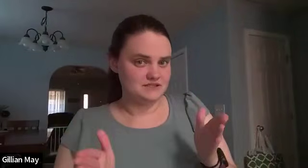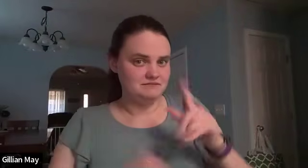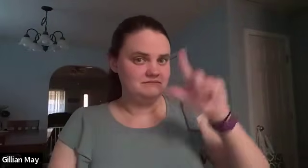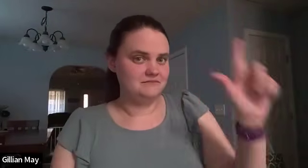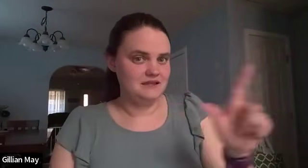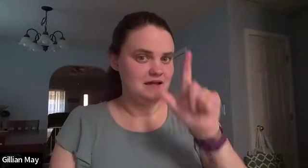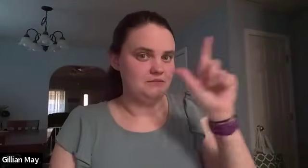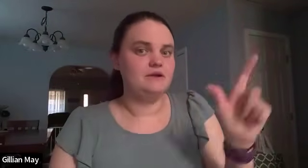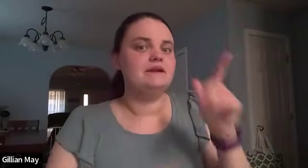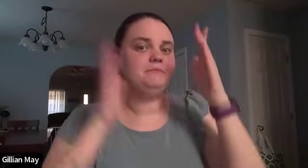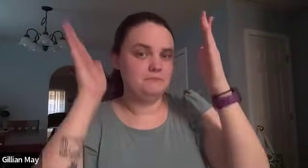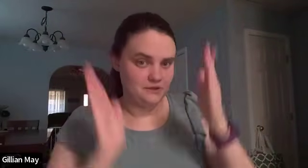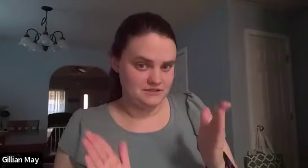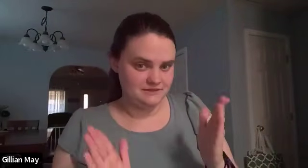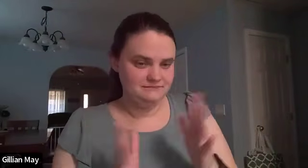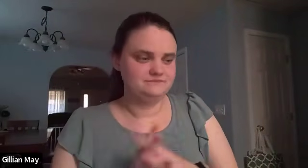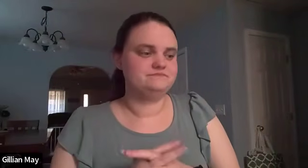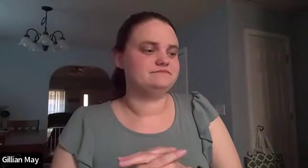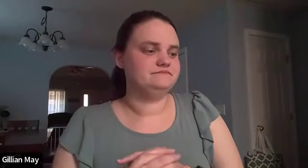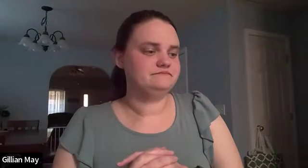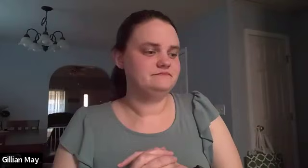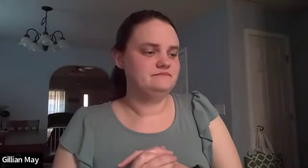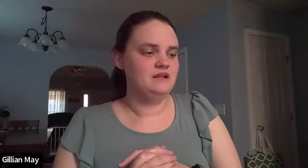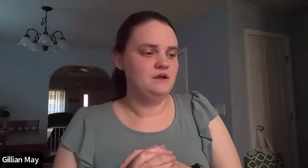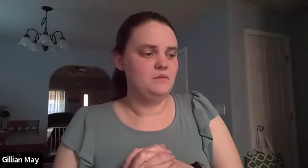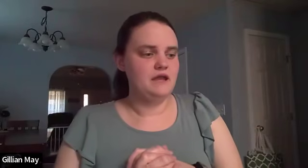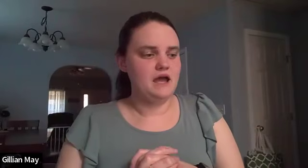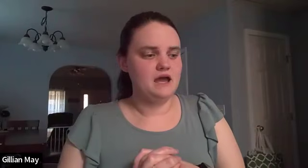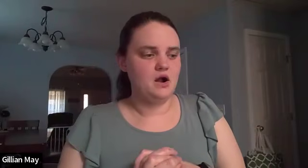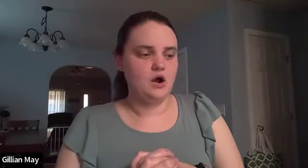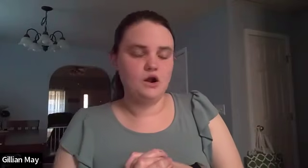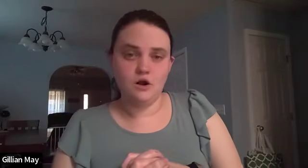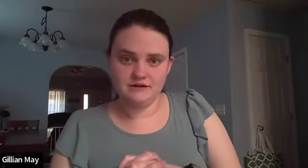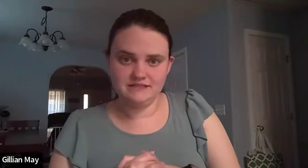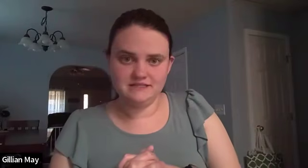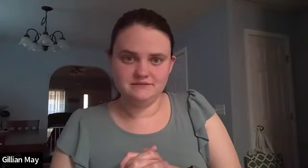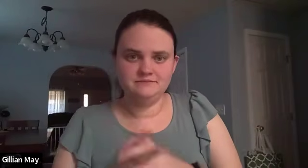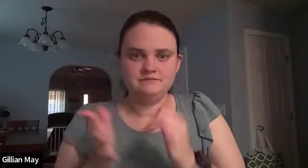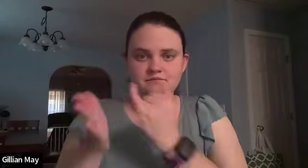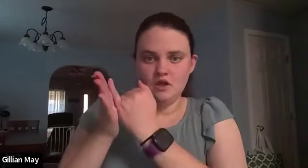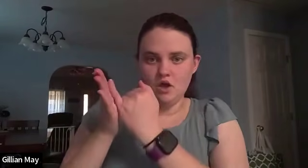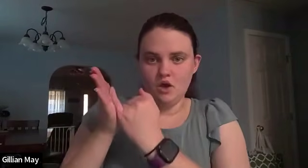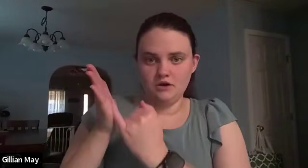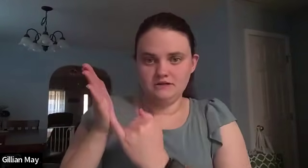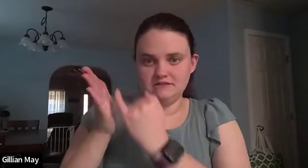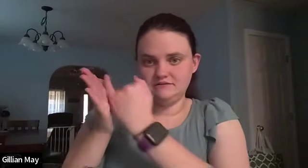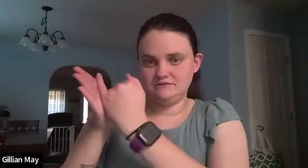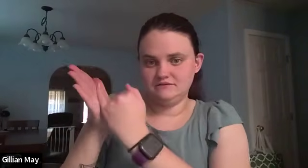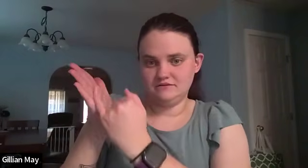person, library, person. We had our artist, art,